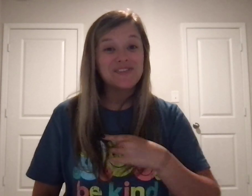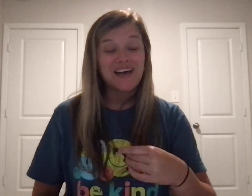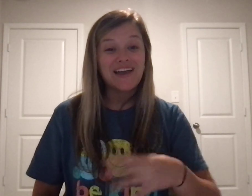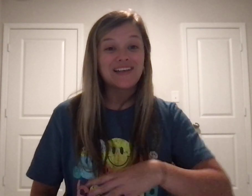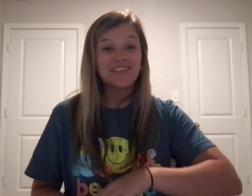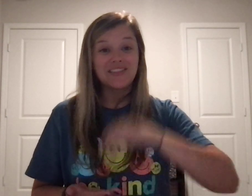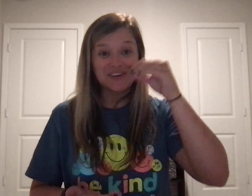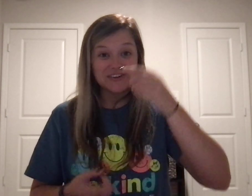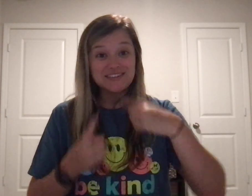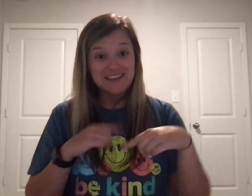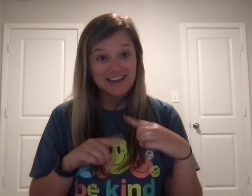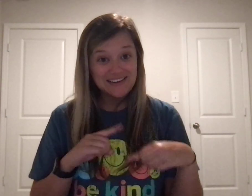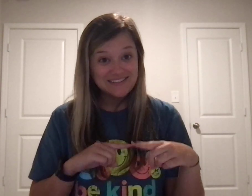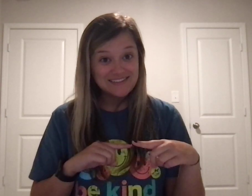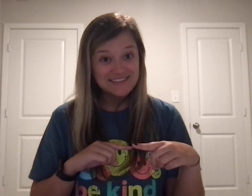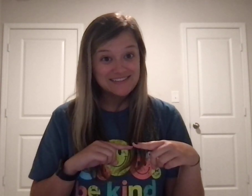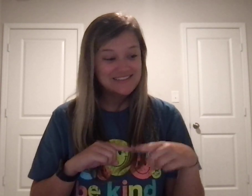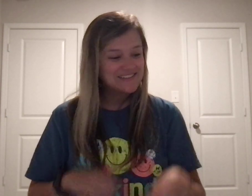like learn sign.